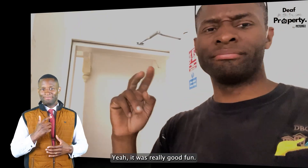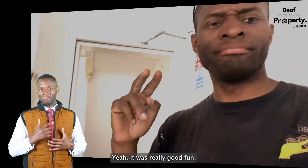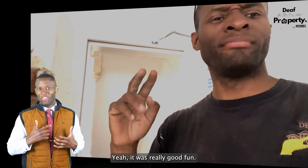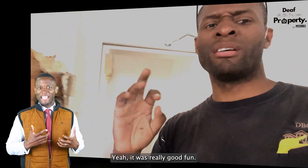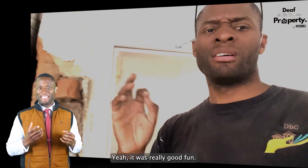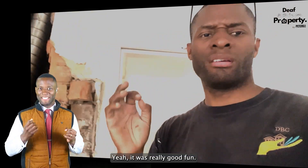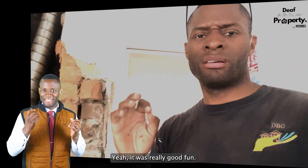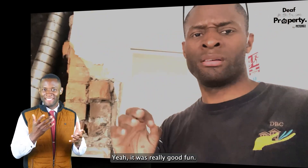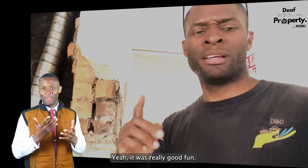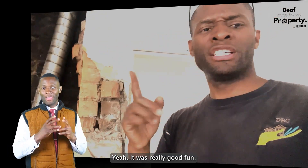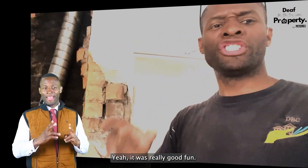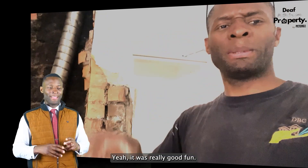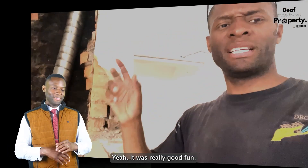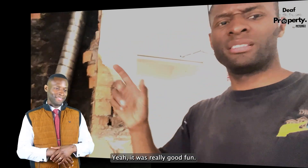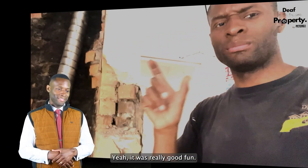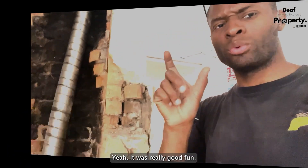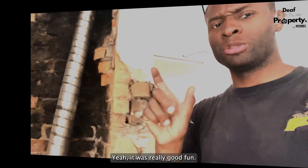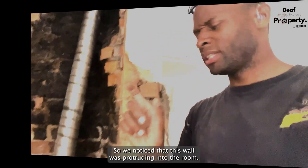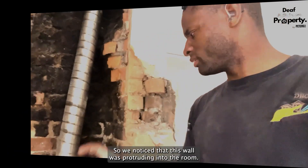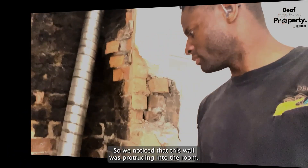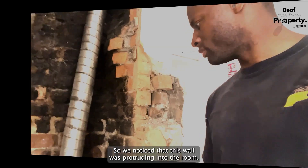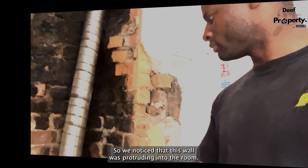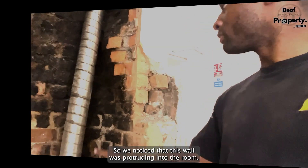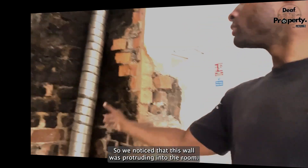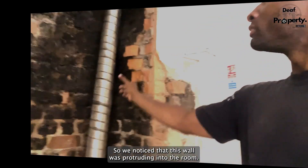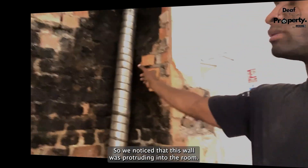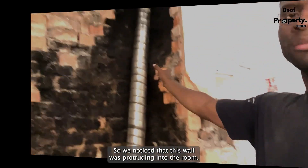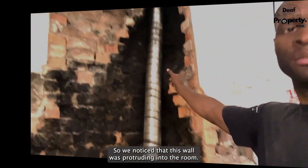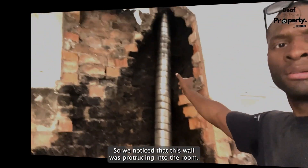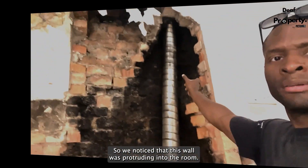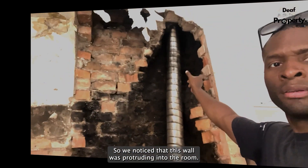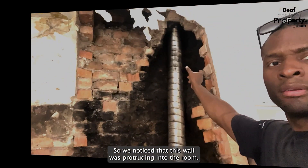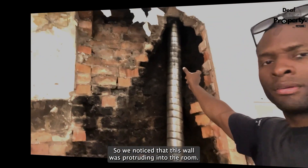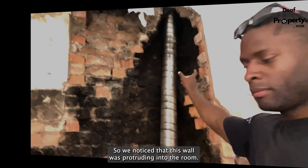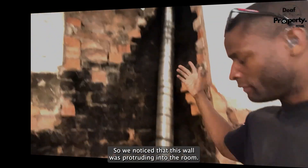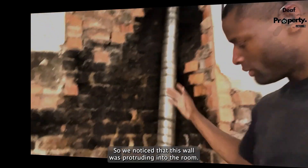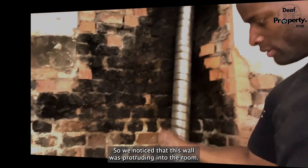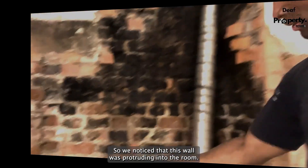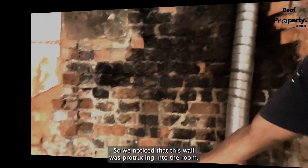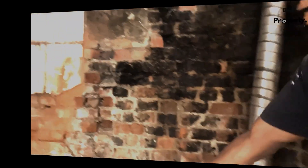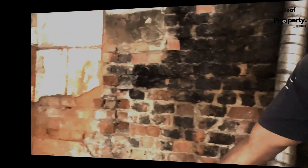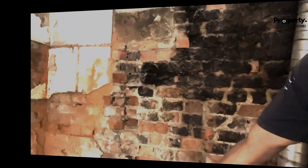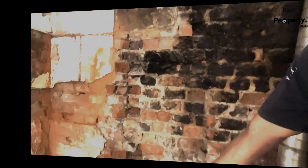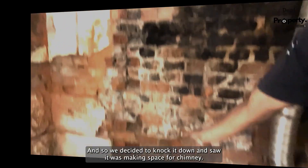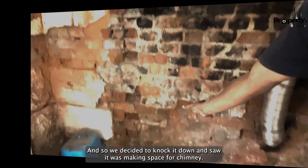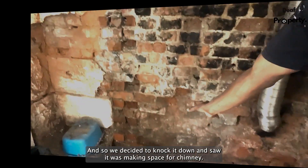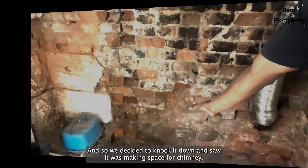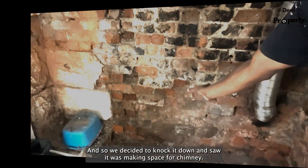Yeah, it was really good fun. So we noticed that this wall was protruding into the room, and so we